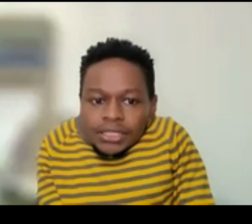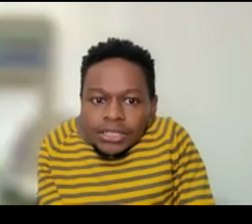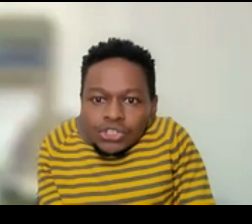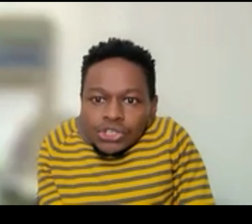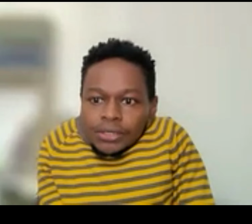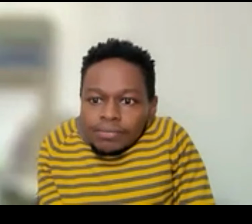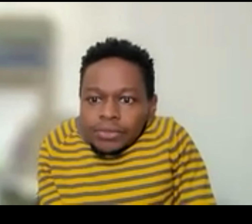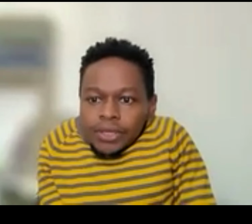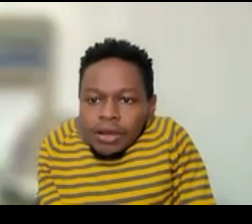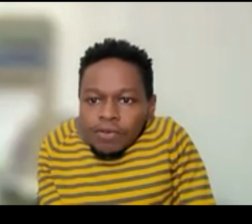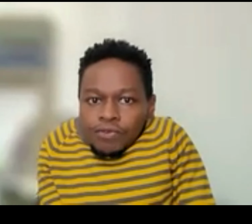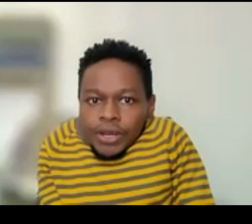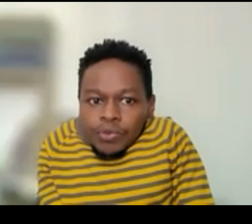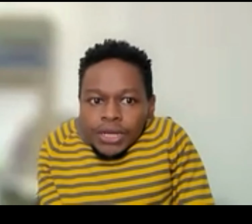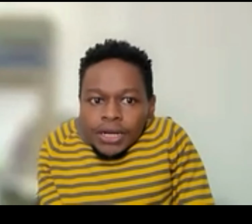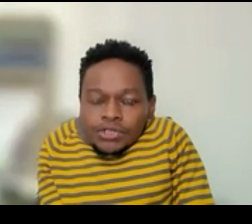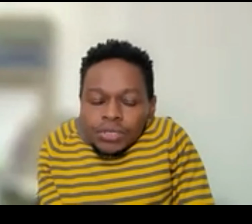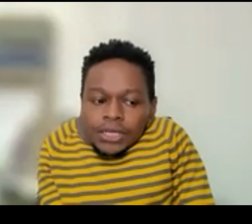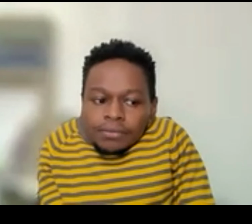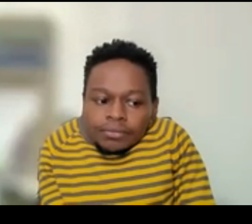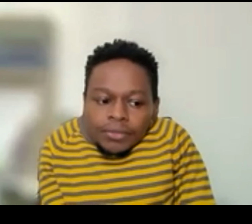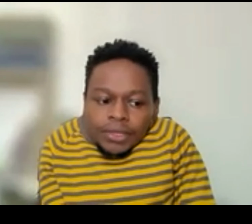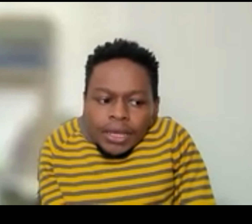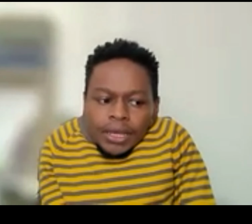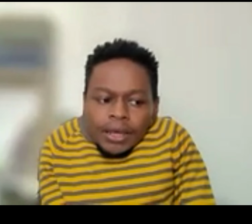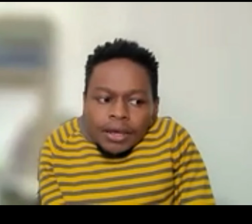stage of where we are today.